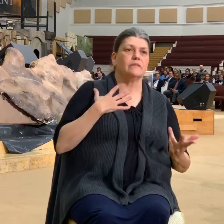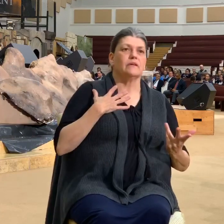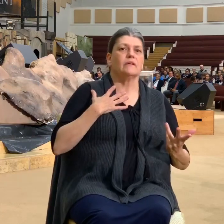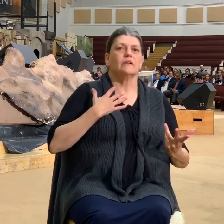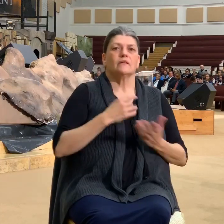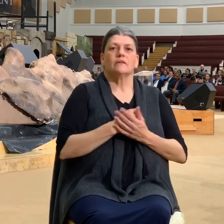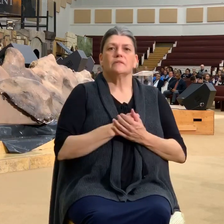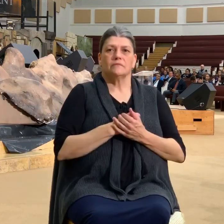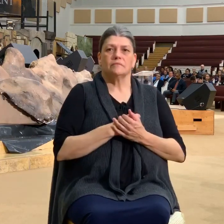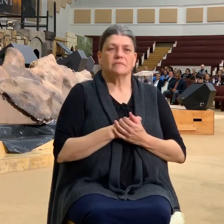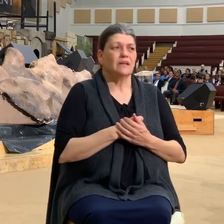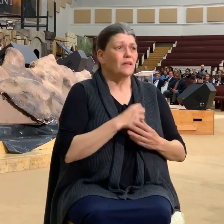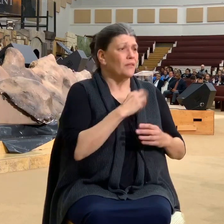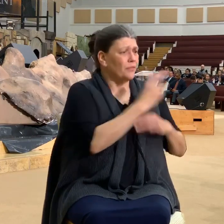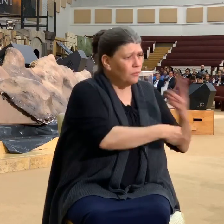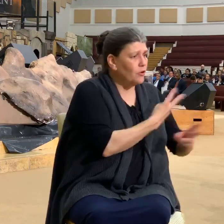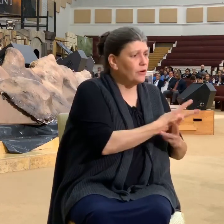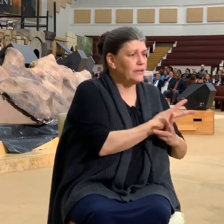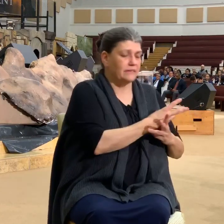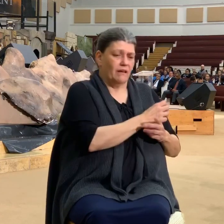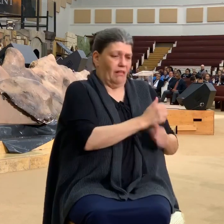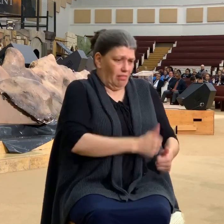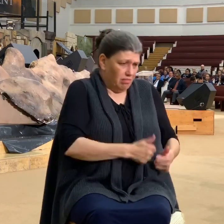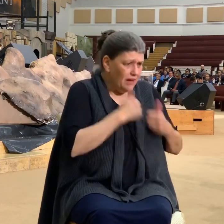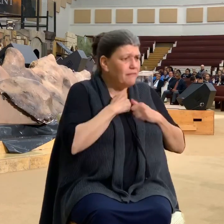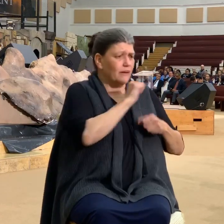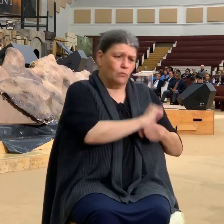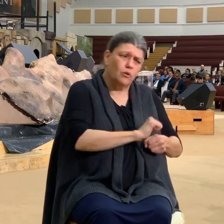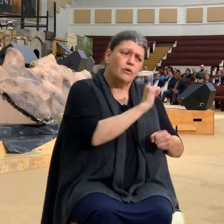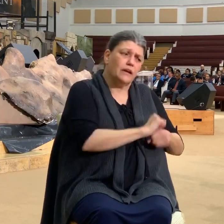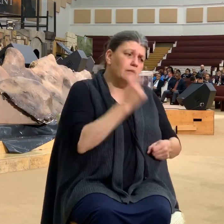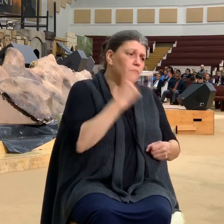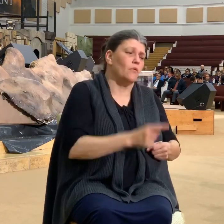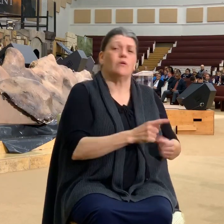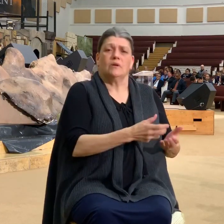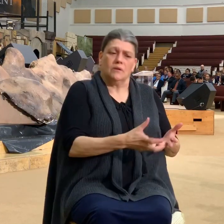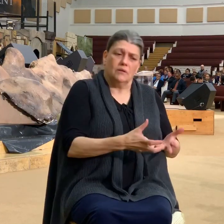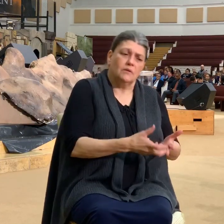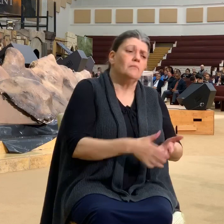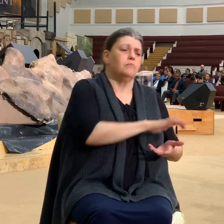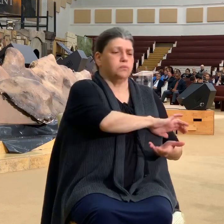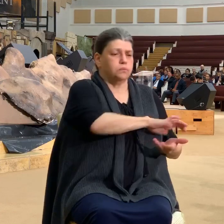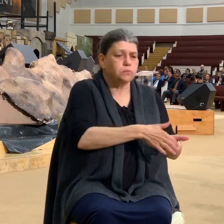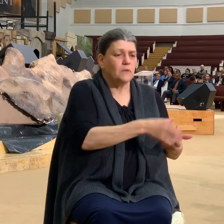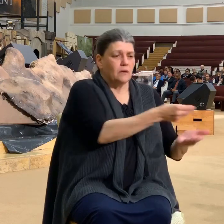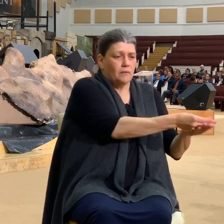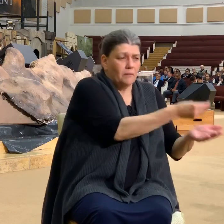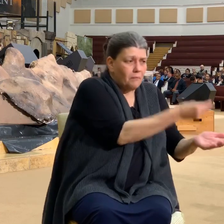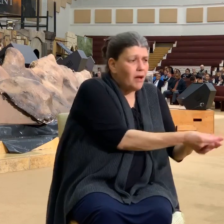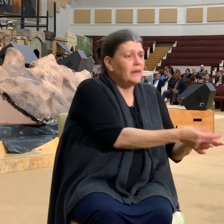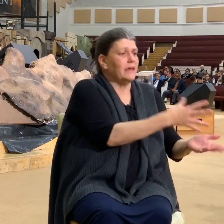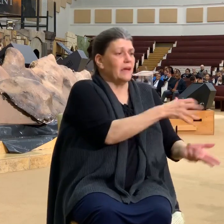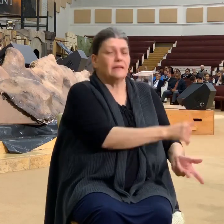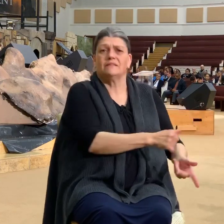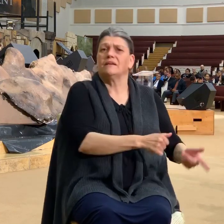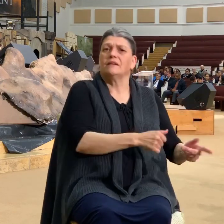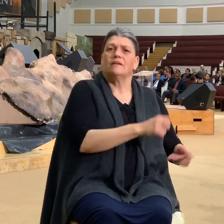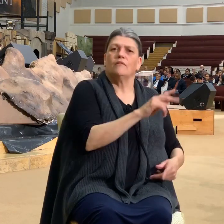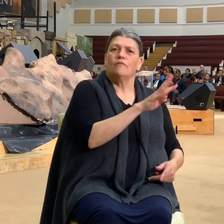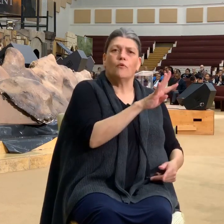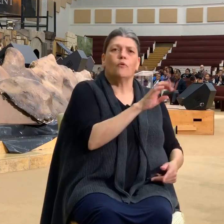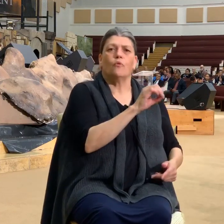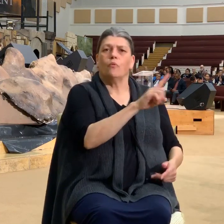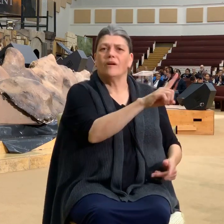401k. That's what the world, they're living for all of that. He says, don't be conformed to that. Think differently. God may do